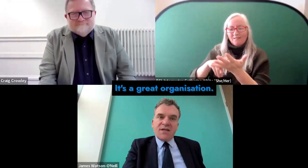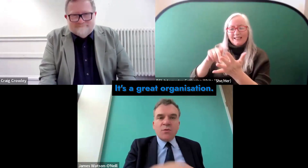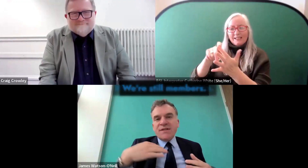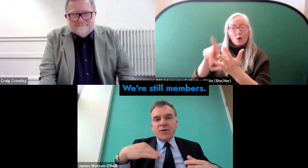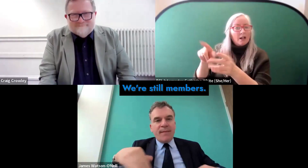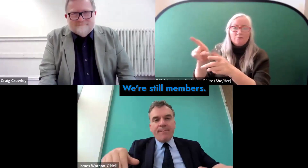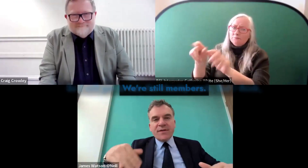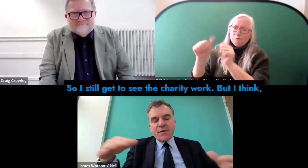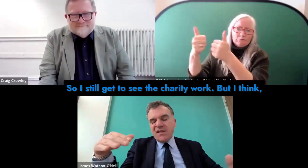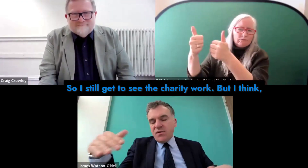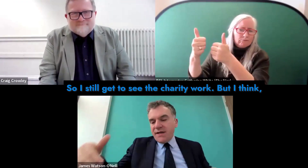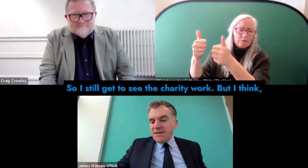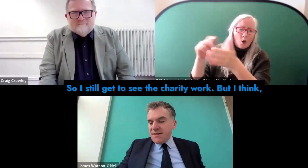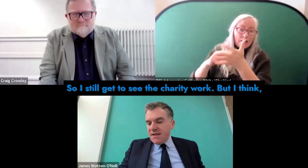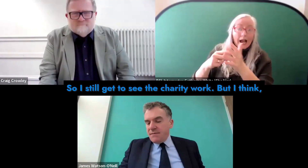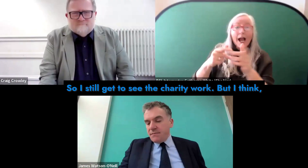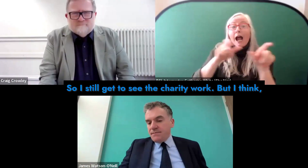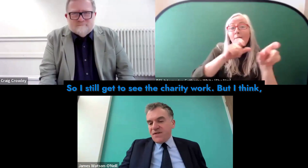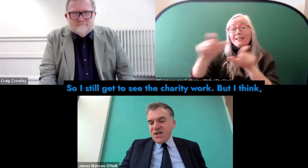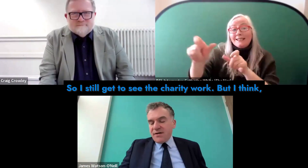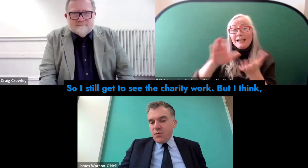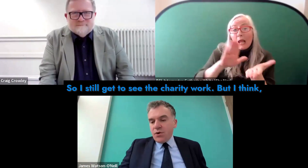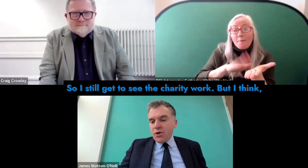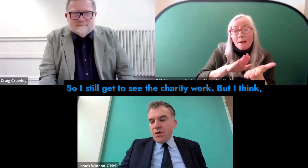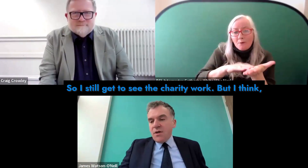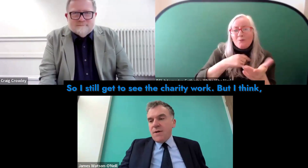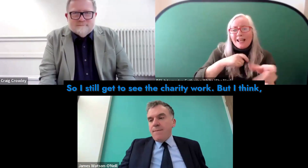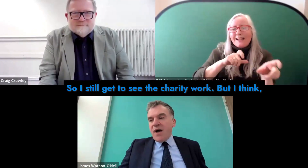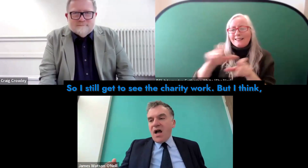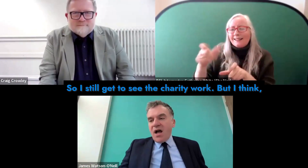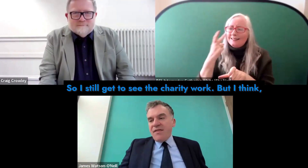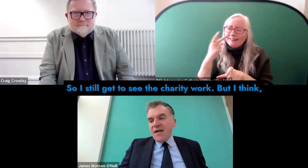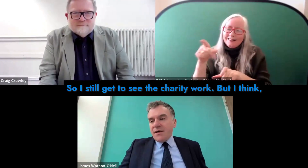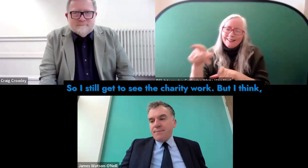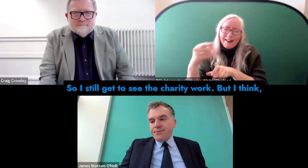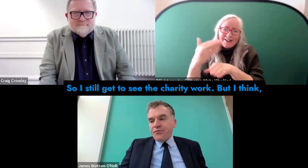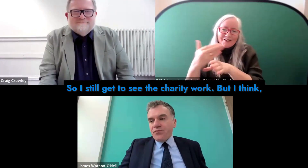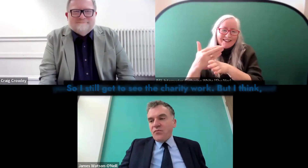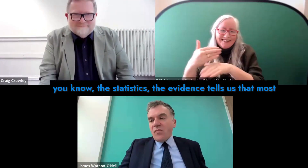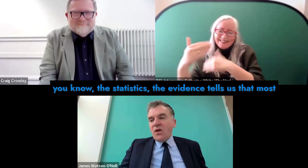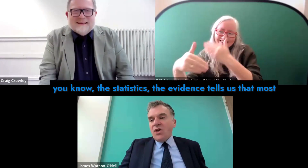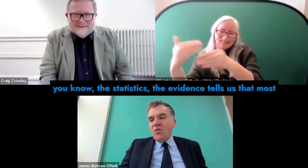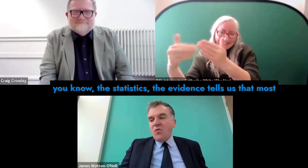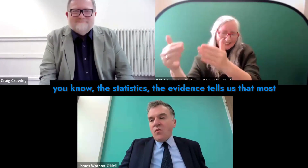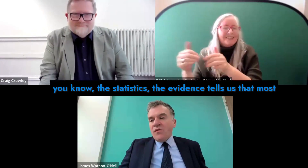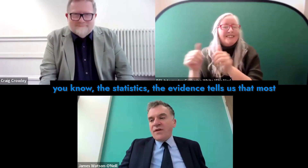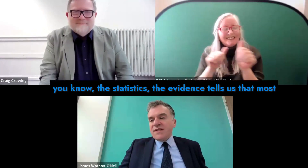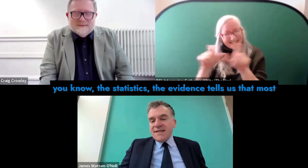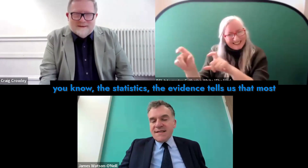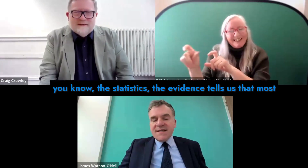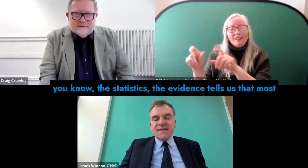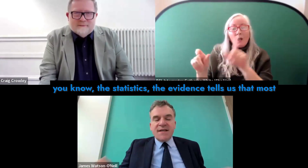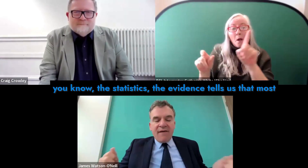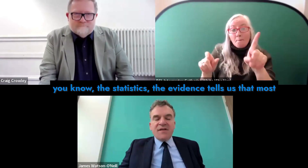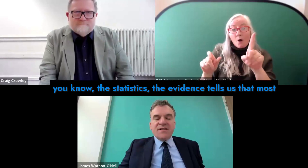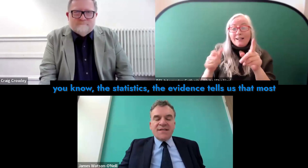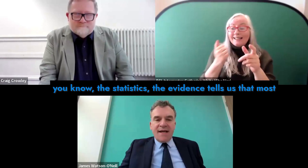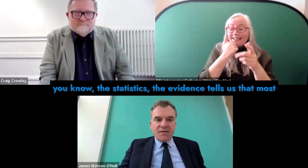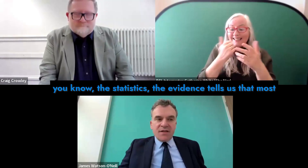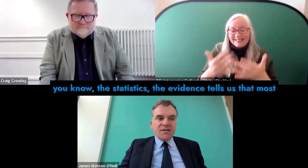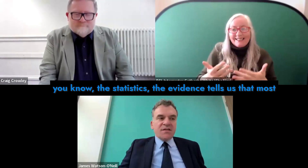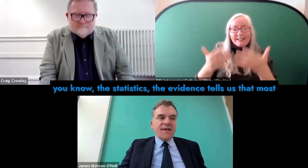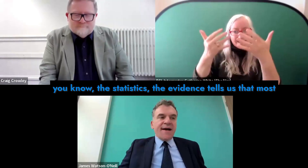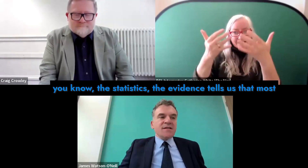great organisation. We're still members, so I still get to see the charity work. But I think, you know, the statistics, the